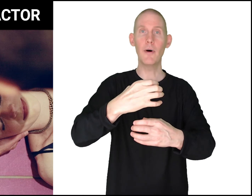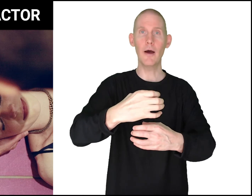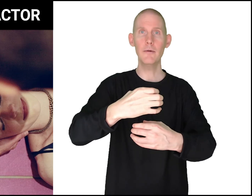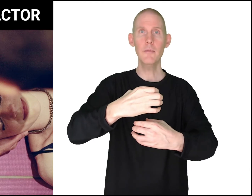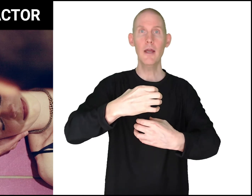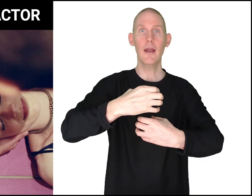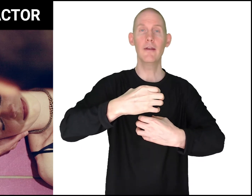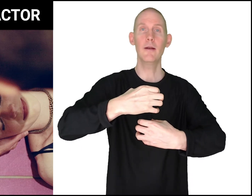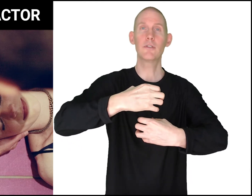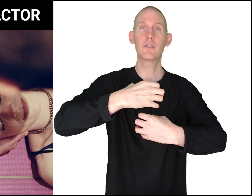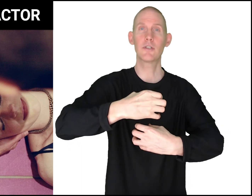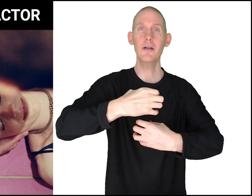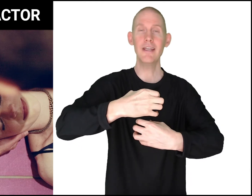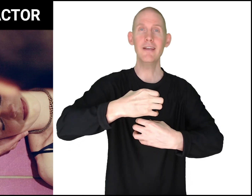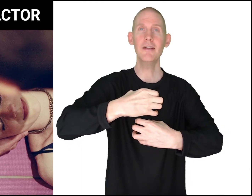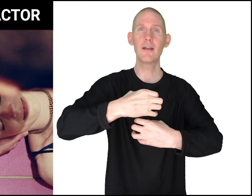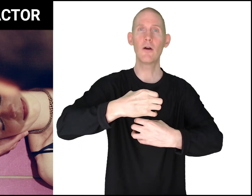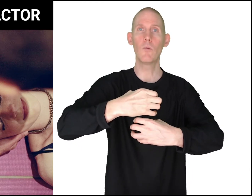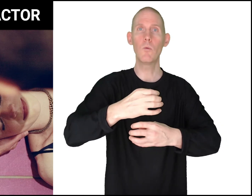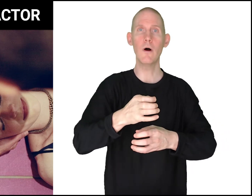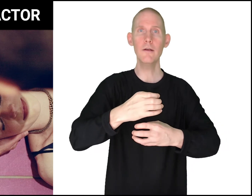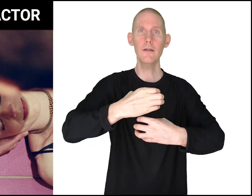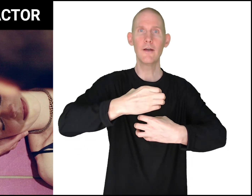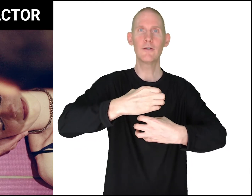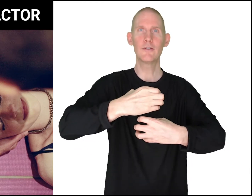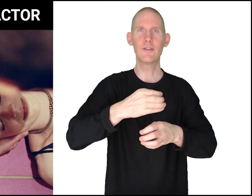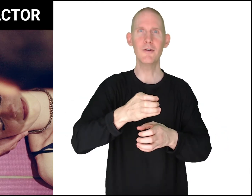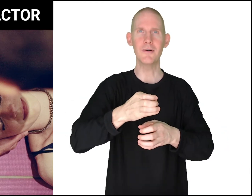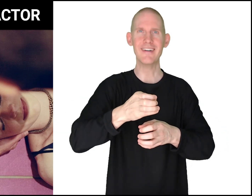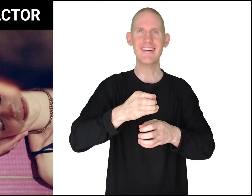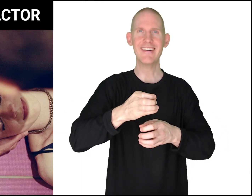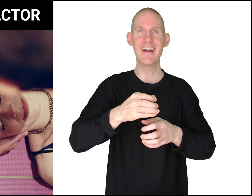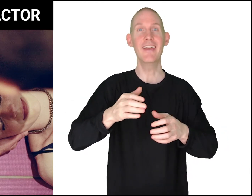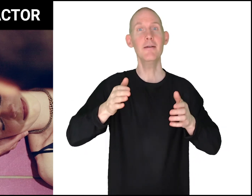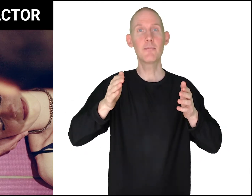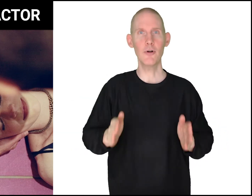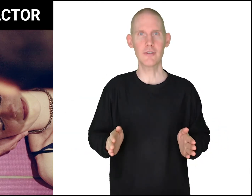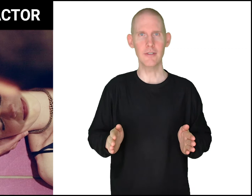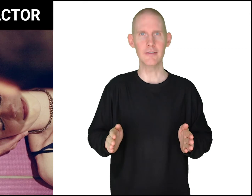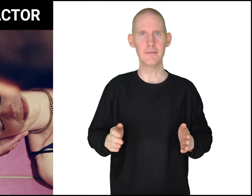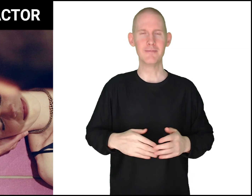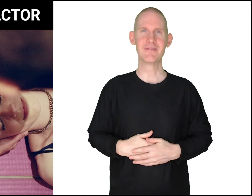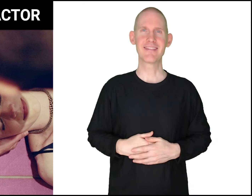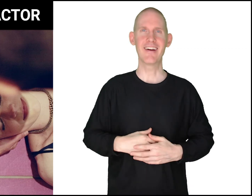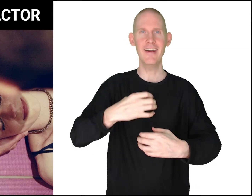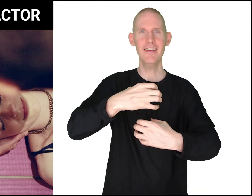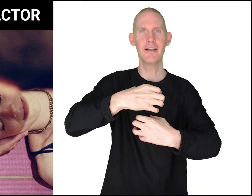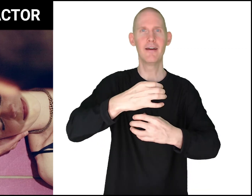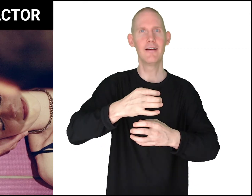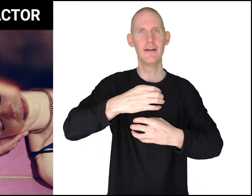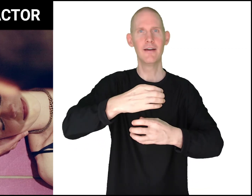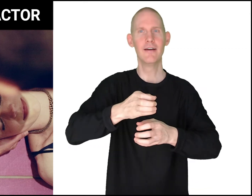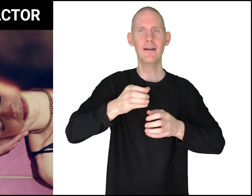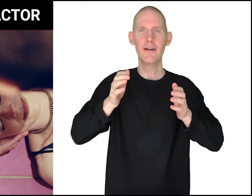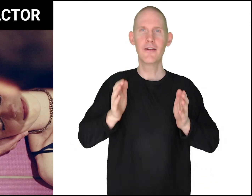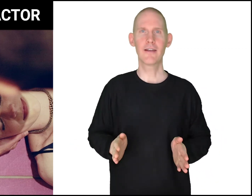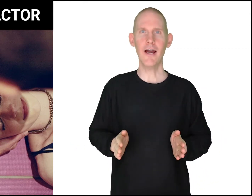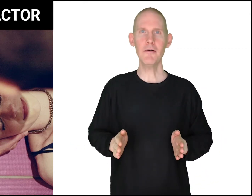bottom, and then I'm gonna start in and go 1, 2, and then person, all right?